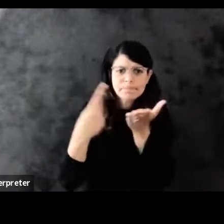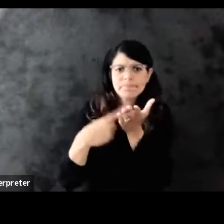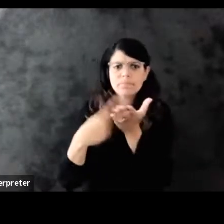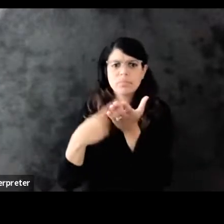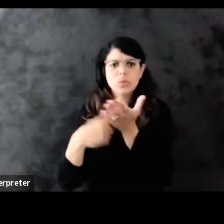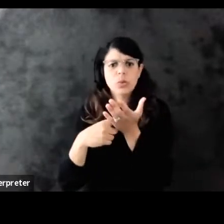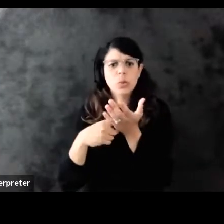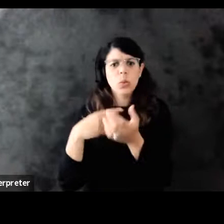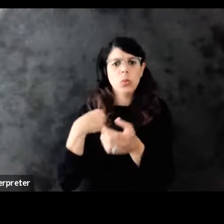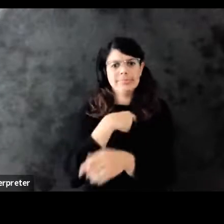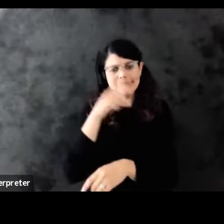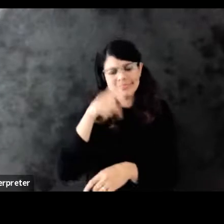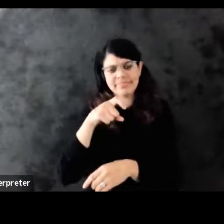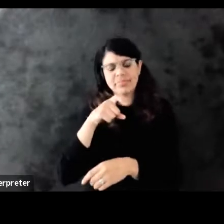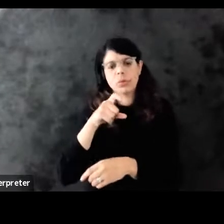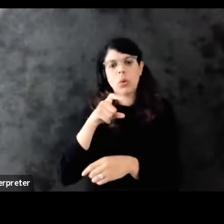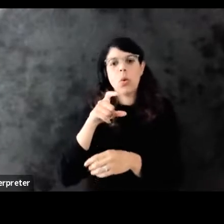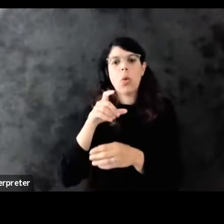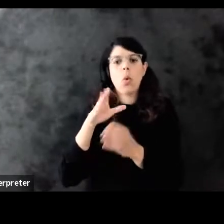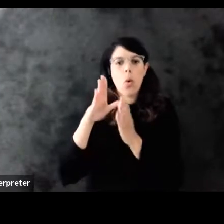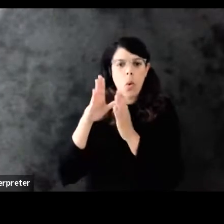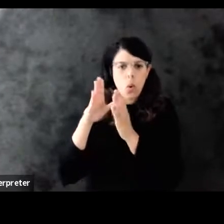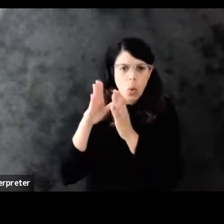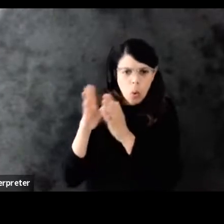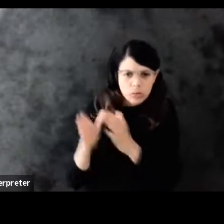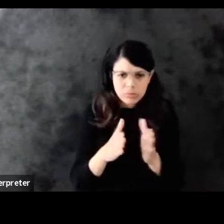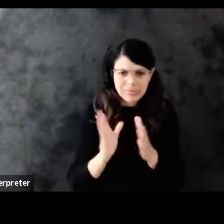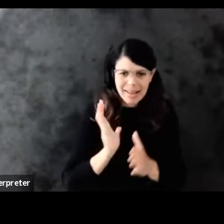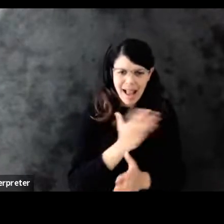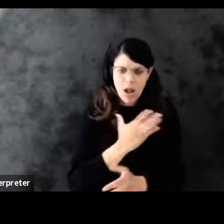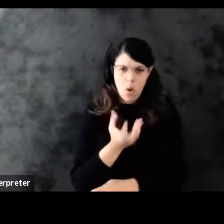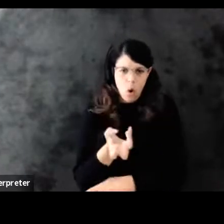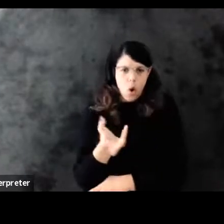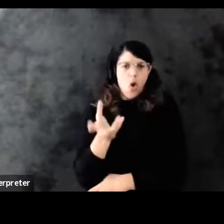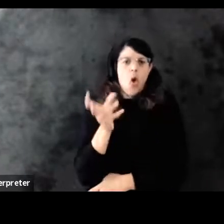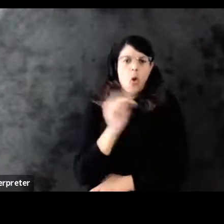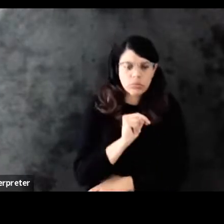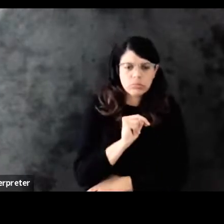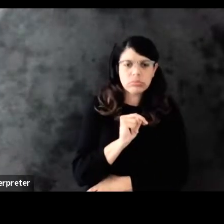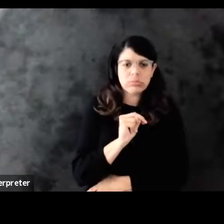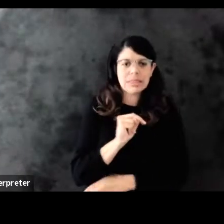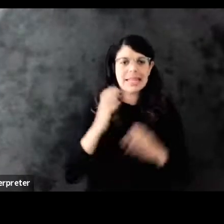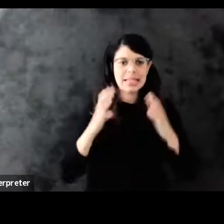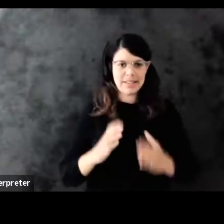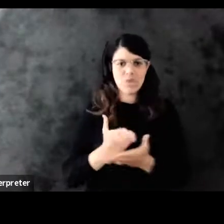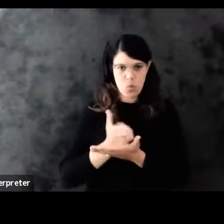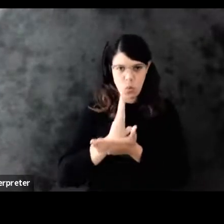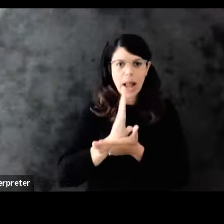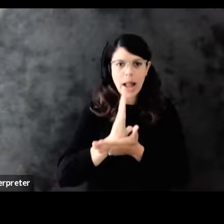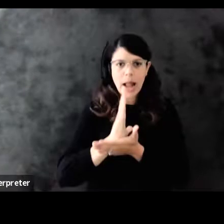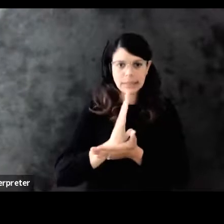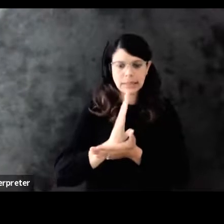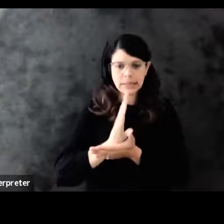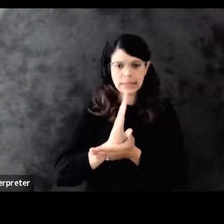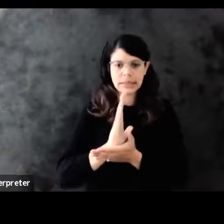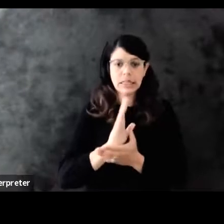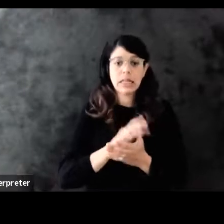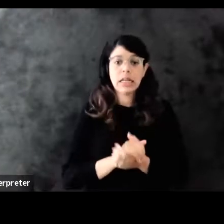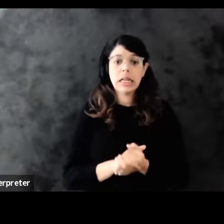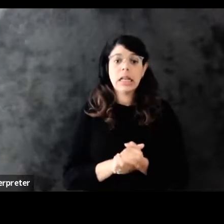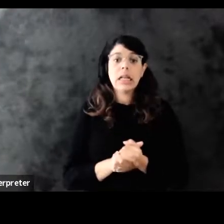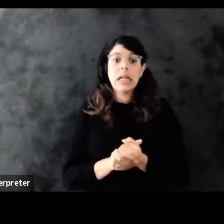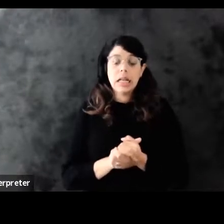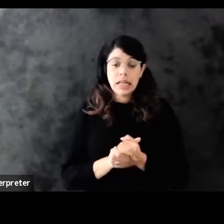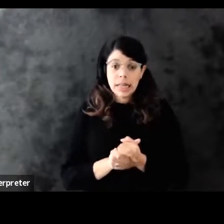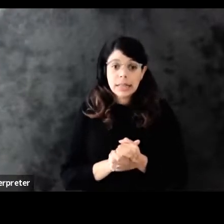had become an ally of the Southern Civil Rights Movement with the Students for Coordinating